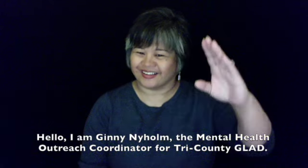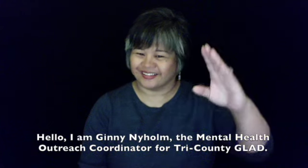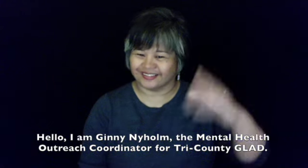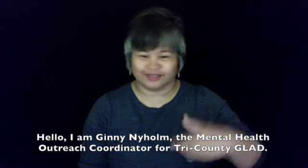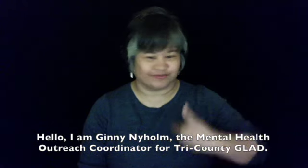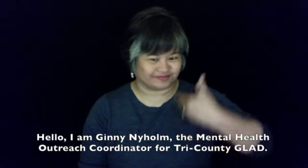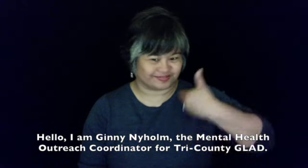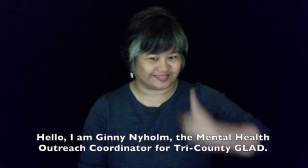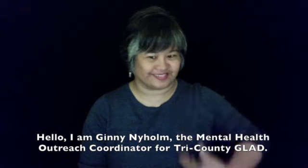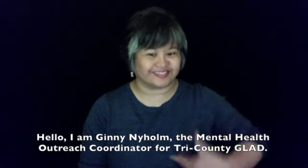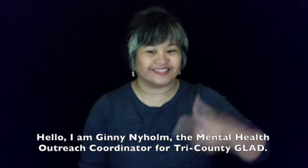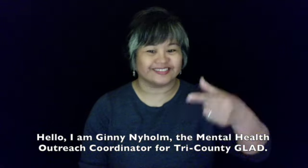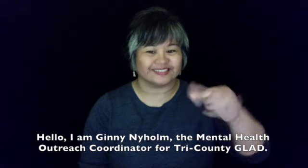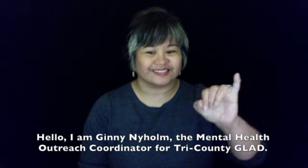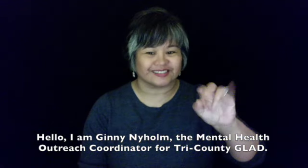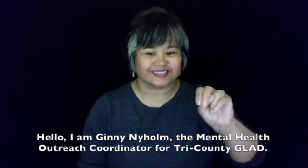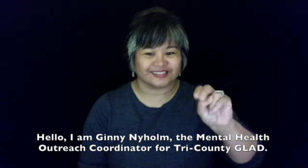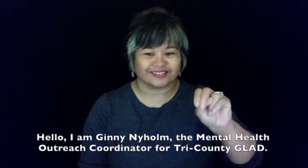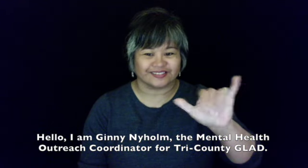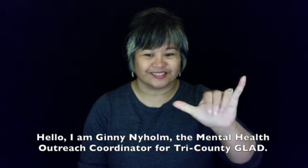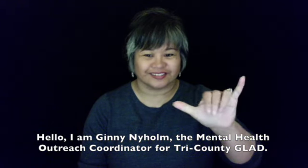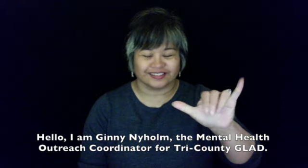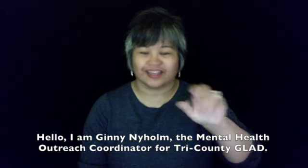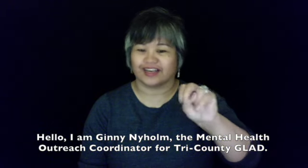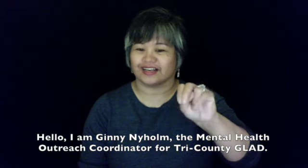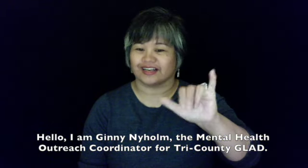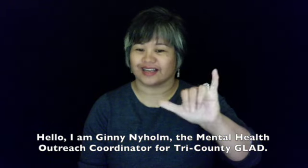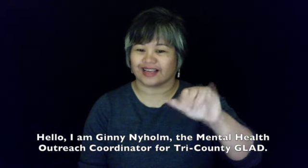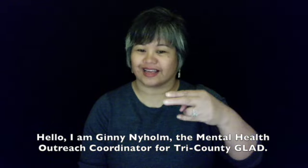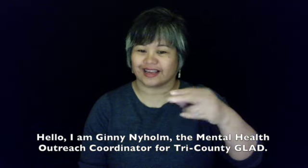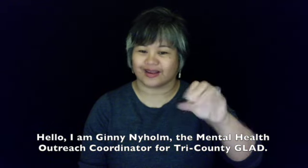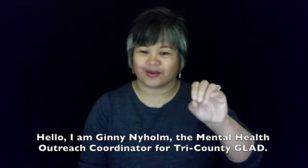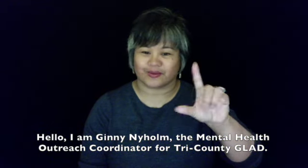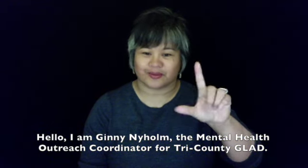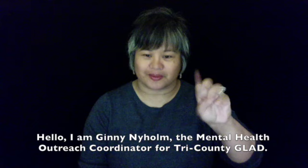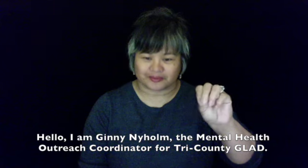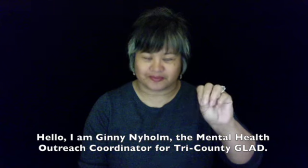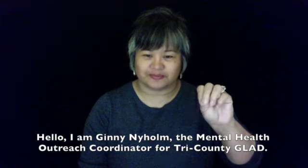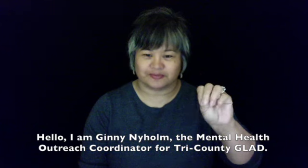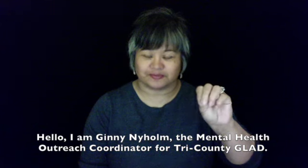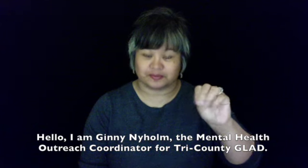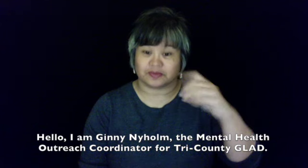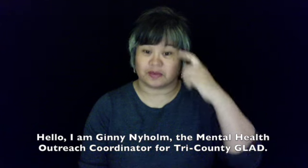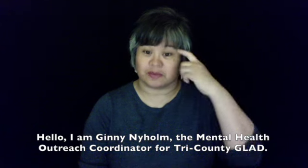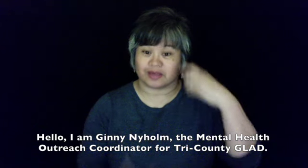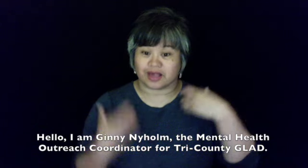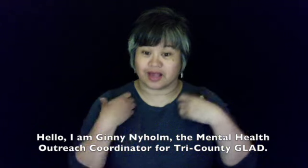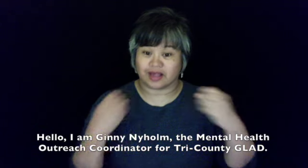Hello, I am Jenny Nyholm, the Mental Health Outreach Coordinator for Tri-County GLAAD.